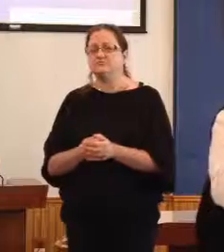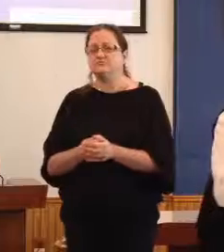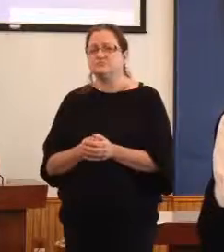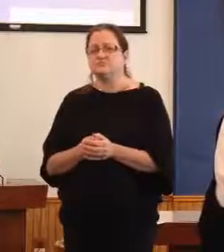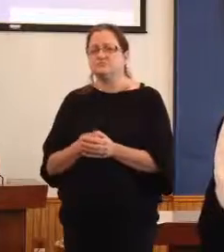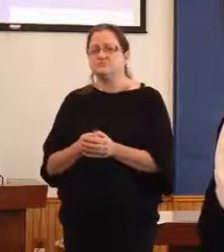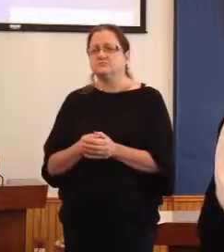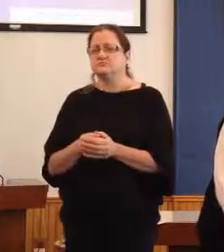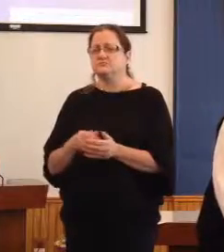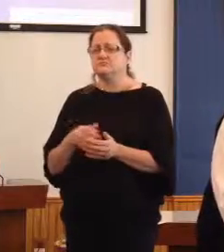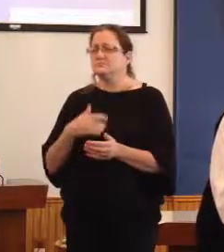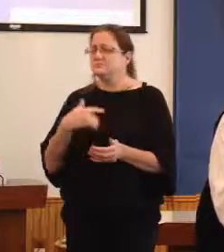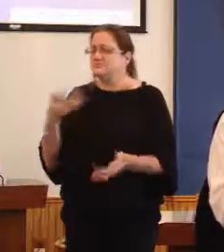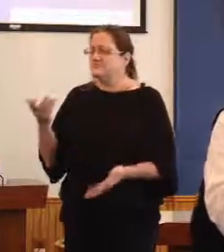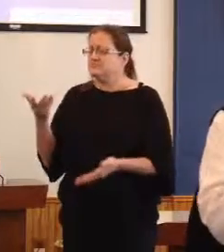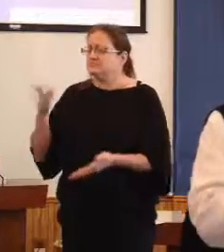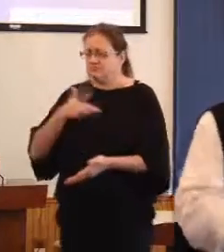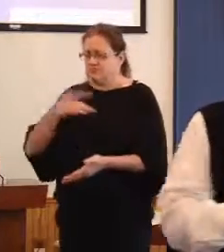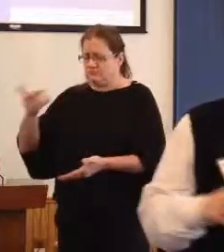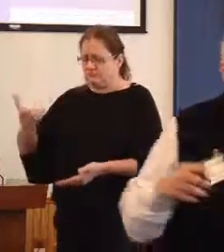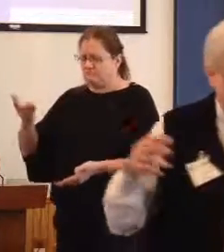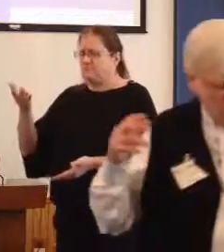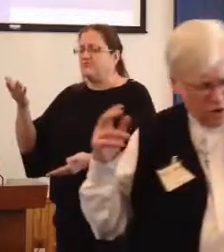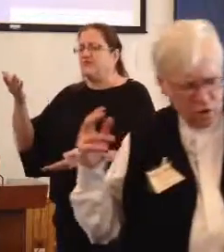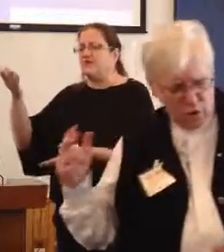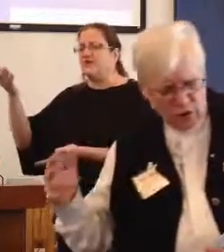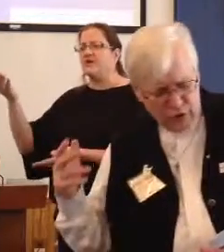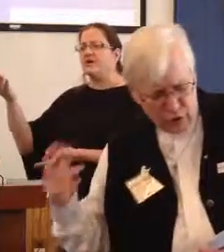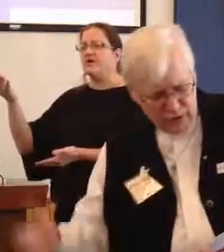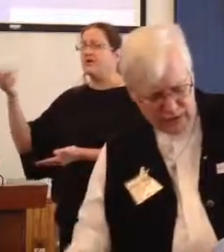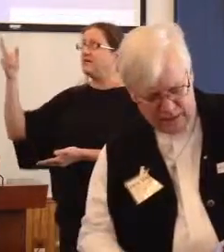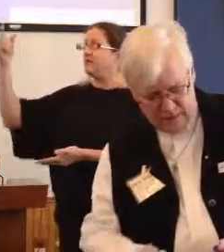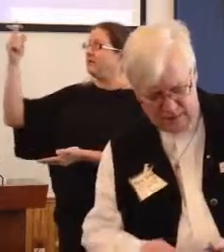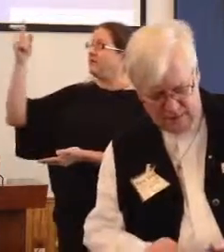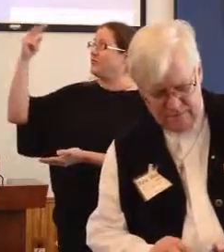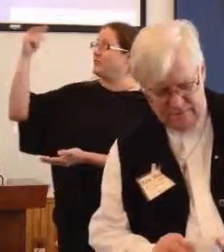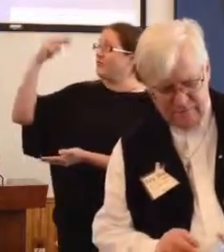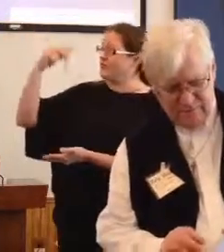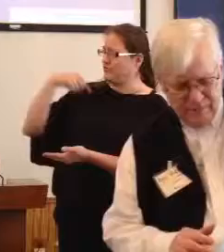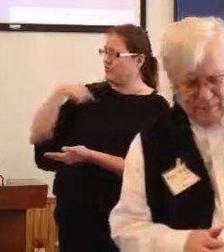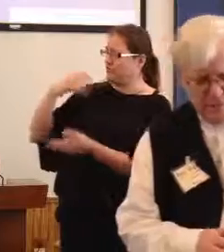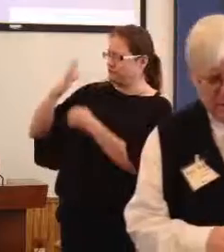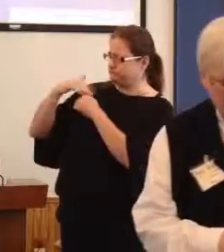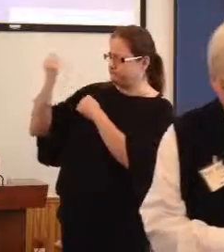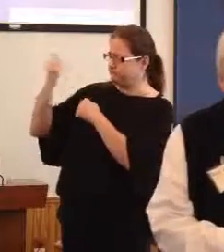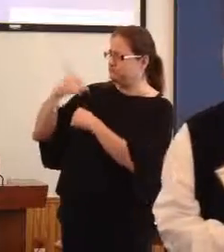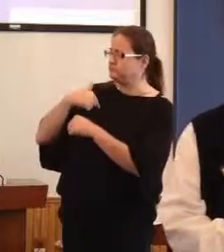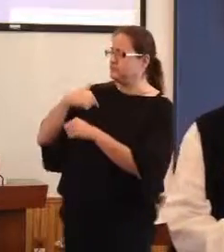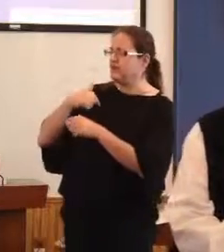We're lifted up when we recognize that we are called to witness,